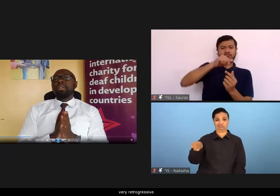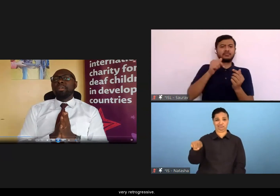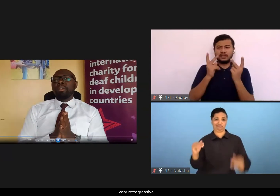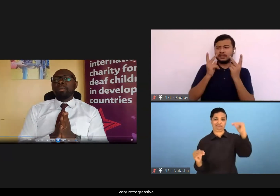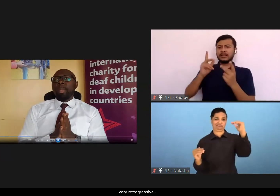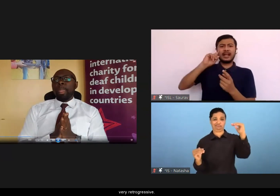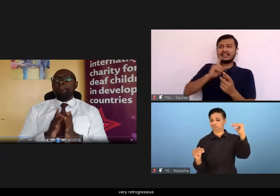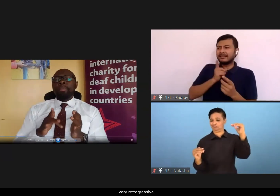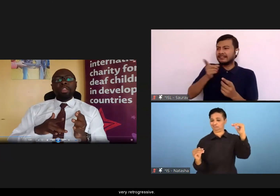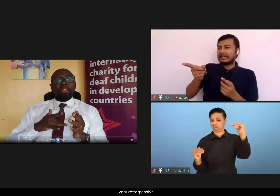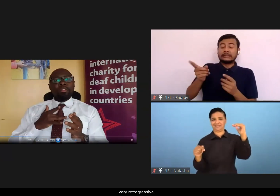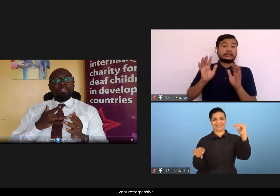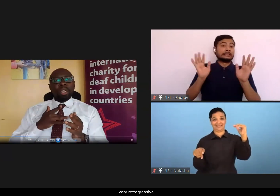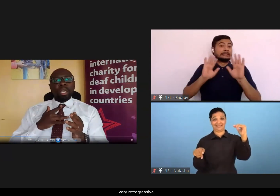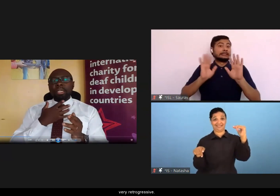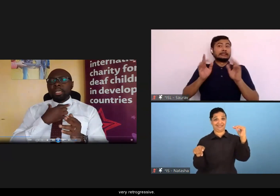retrogressive.